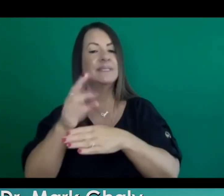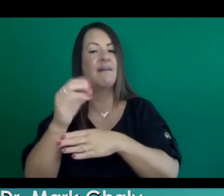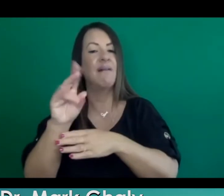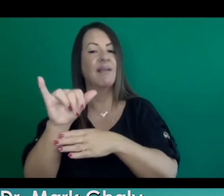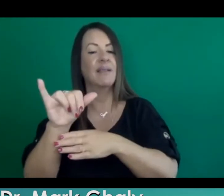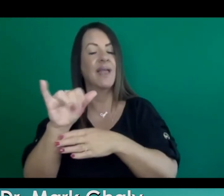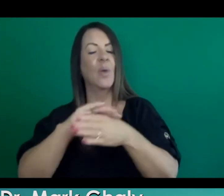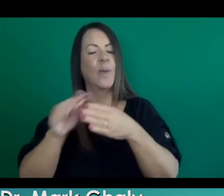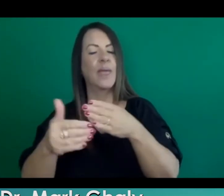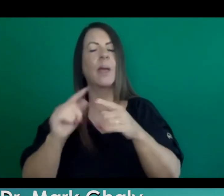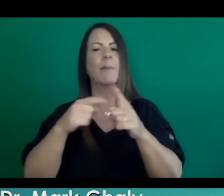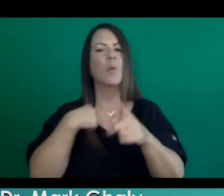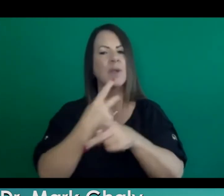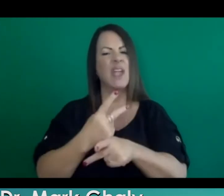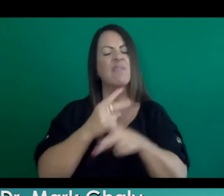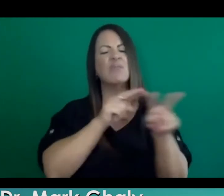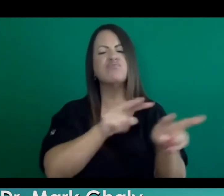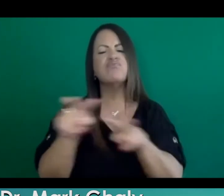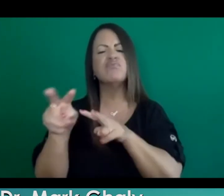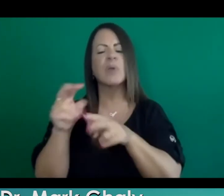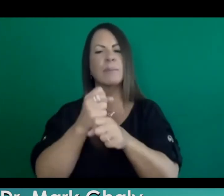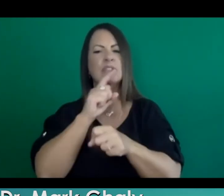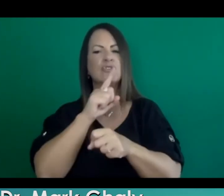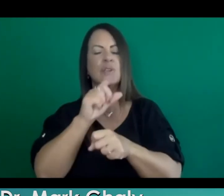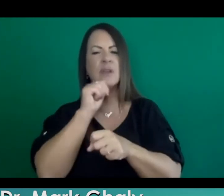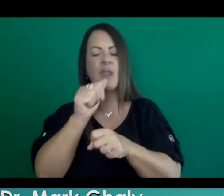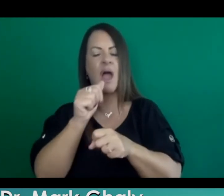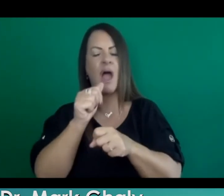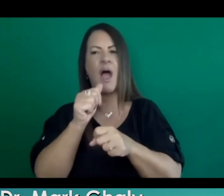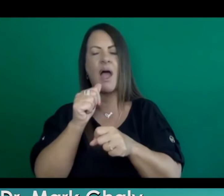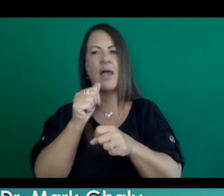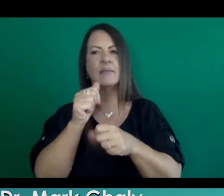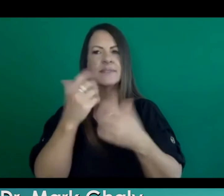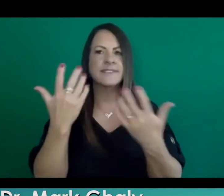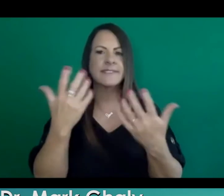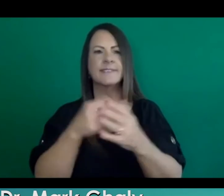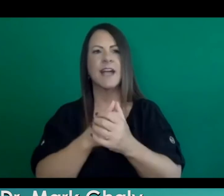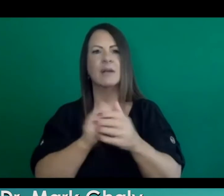way. Final question, Cynthia Below.